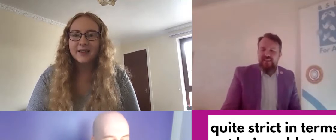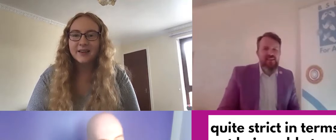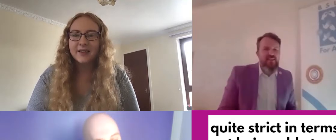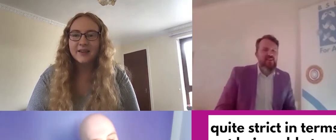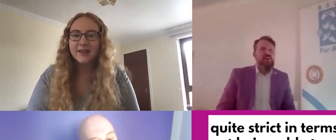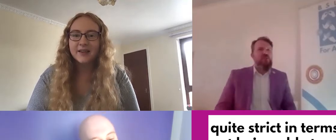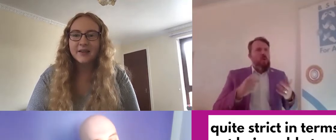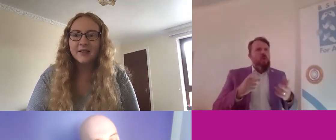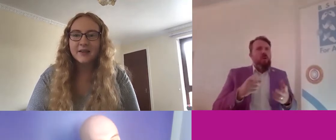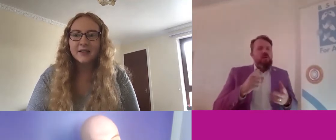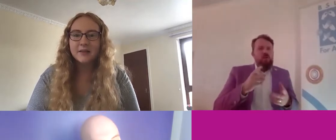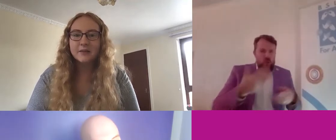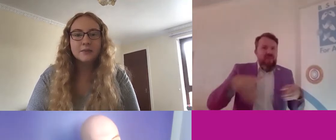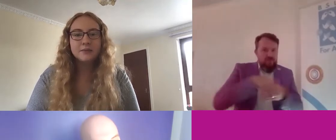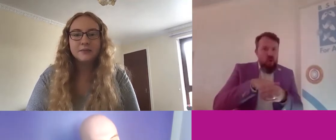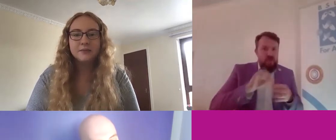anyway,